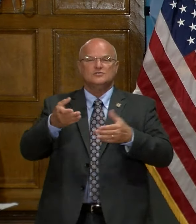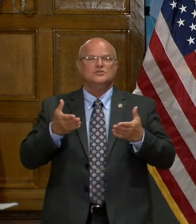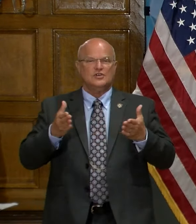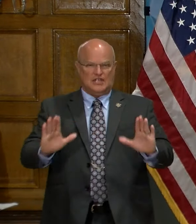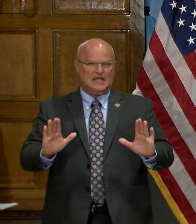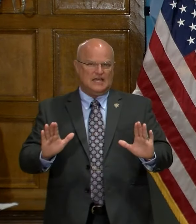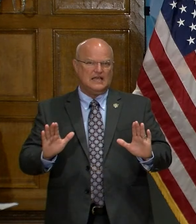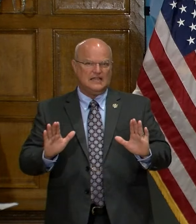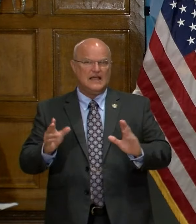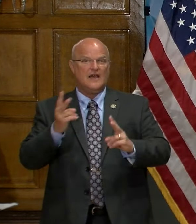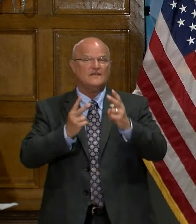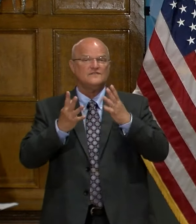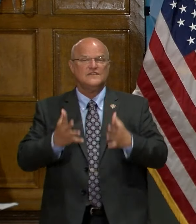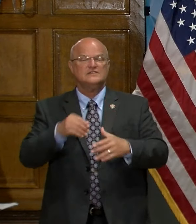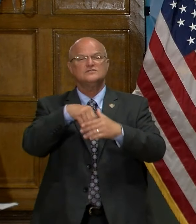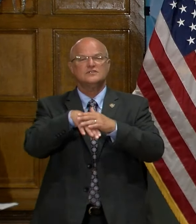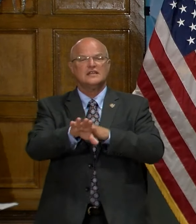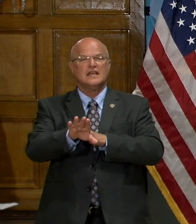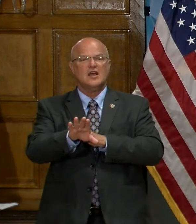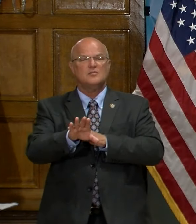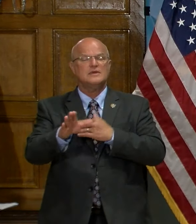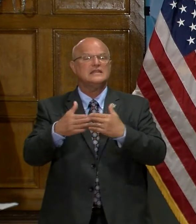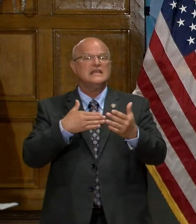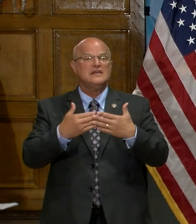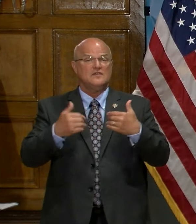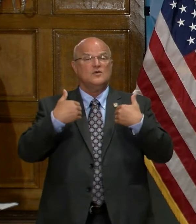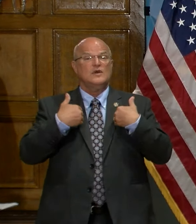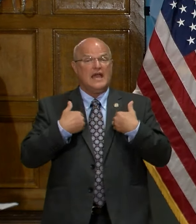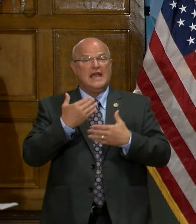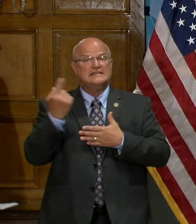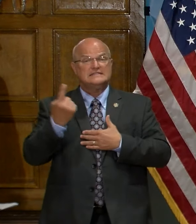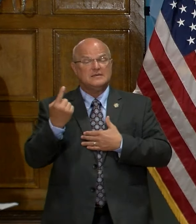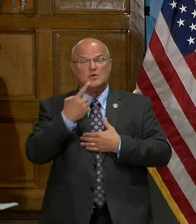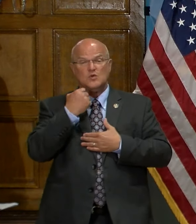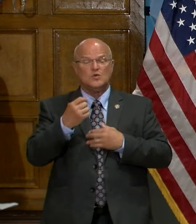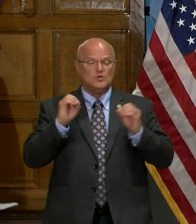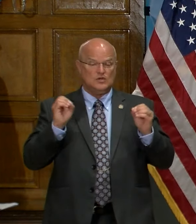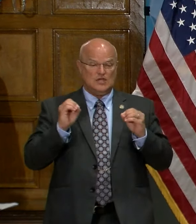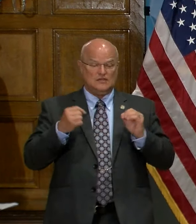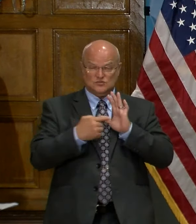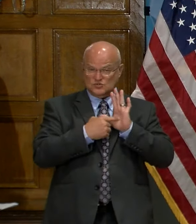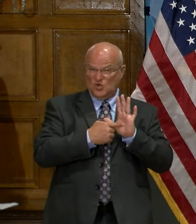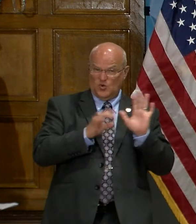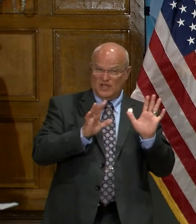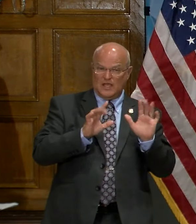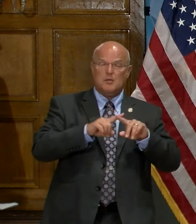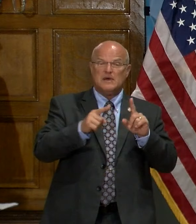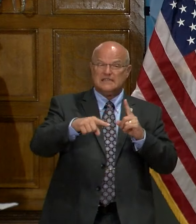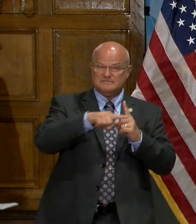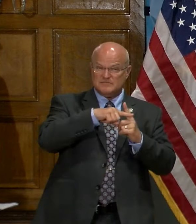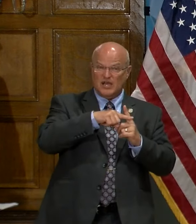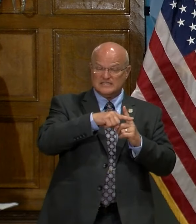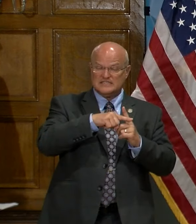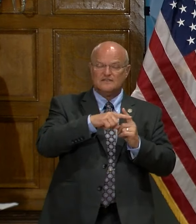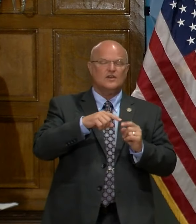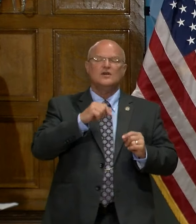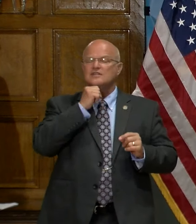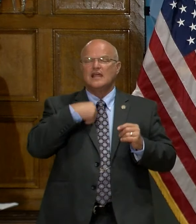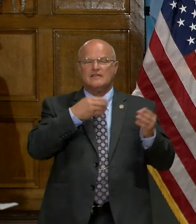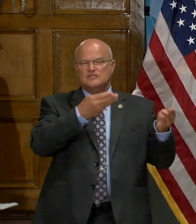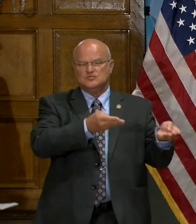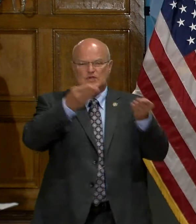allow visitors to come in. Even if we did have someone who is asymptomatically infected, still would not